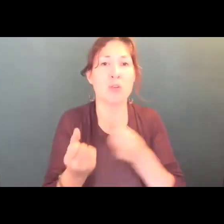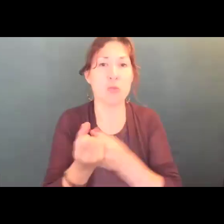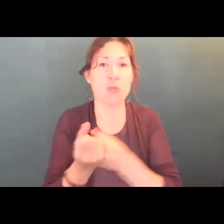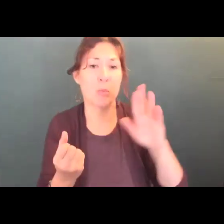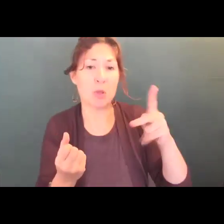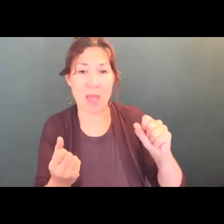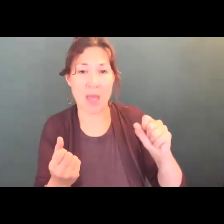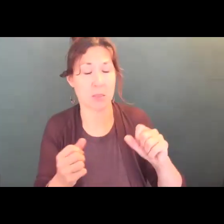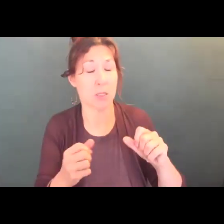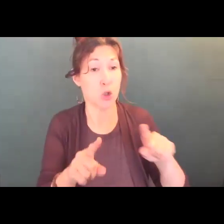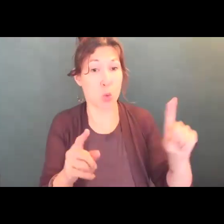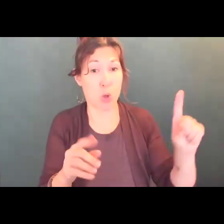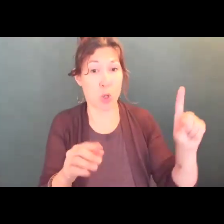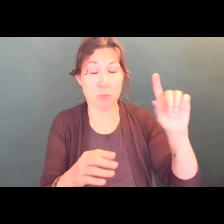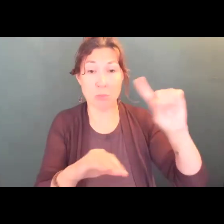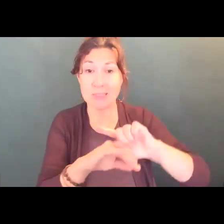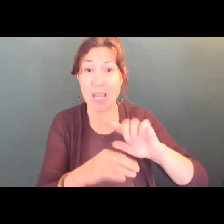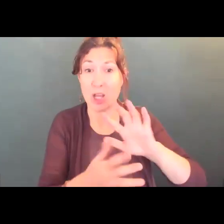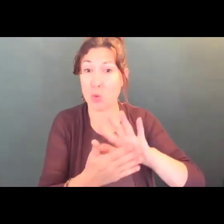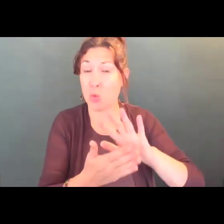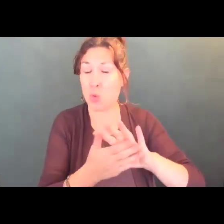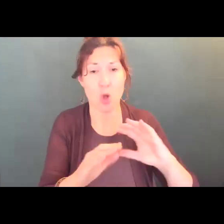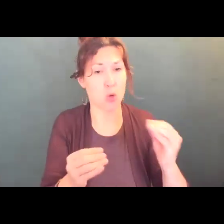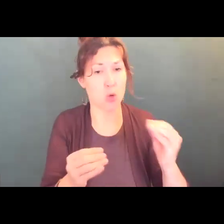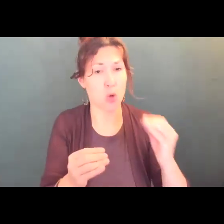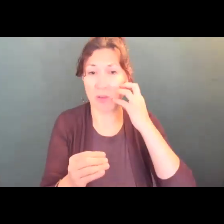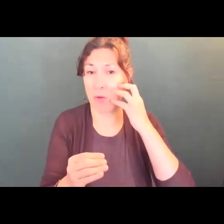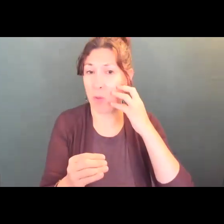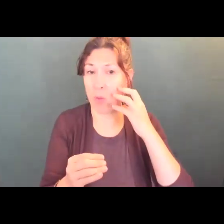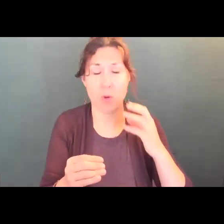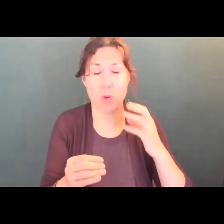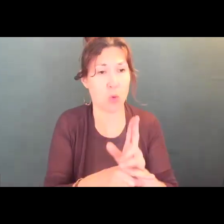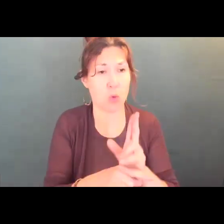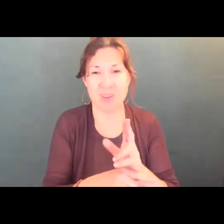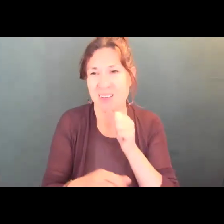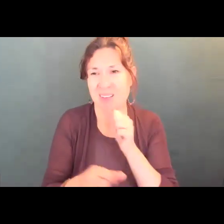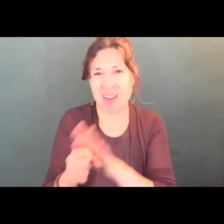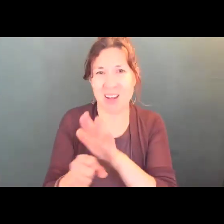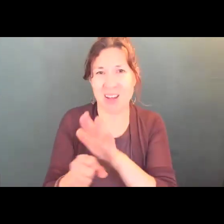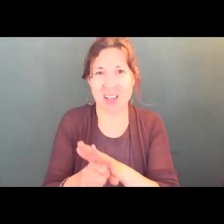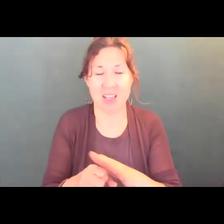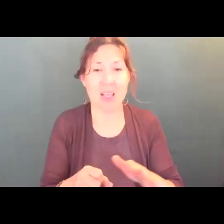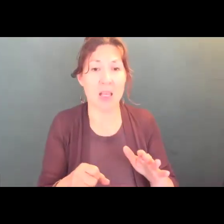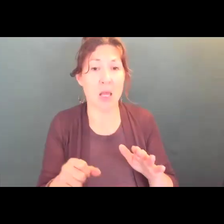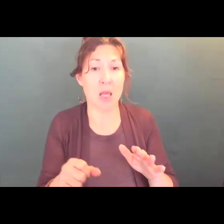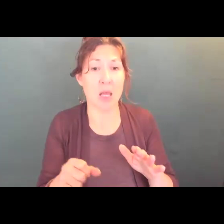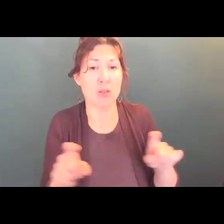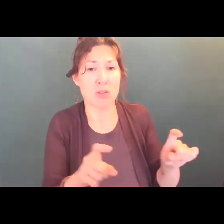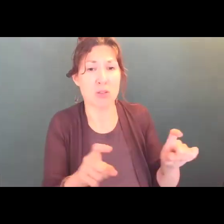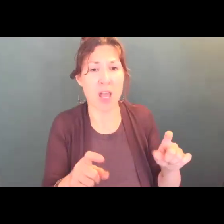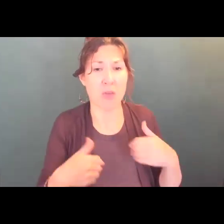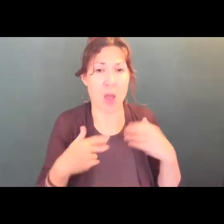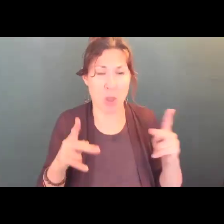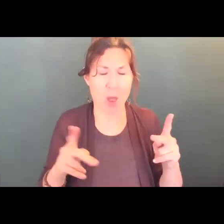day, but must share that this is not enough. Youth surveyed at Sociedad Latina share that although they're aware of the